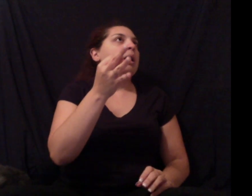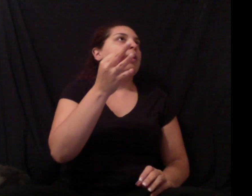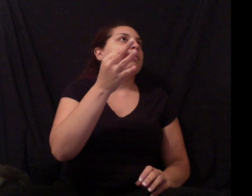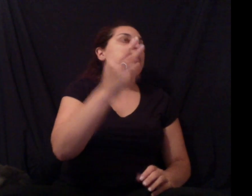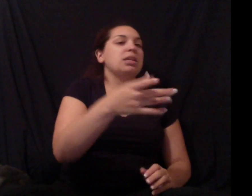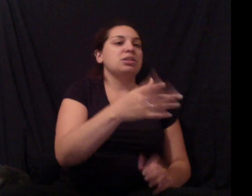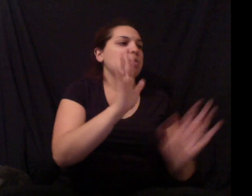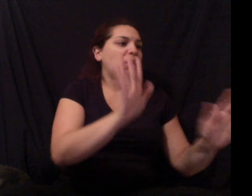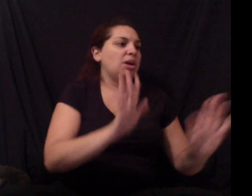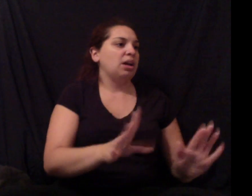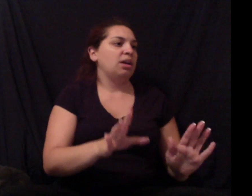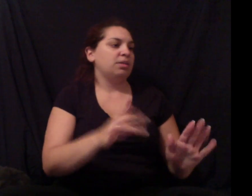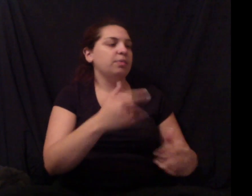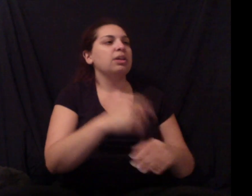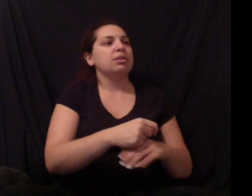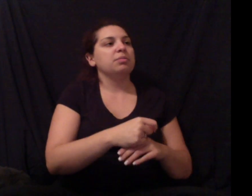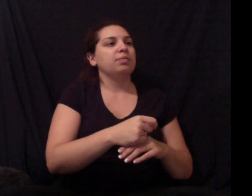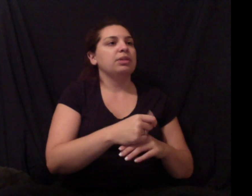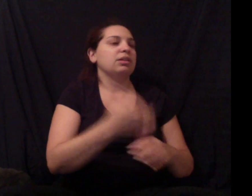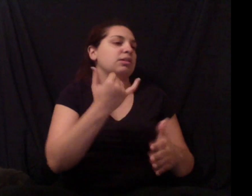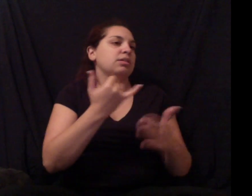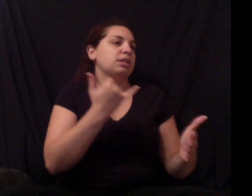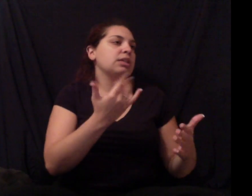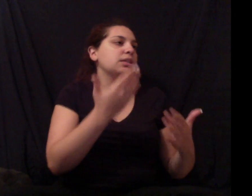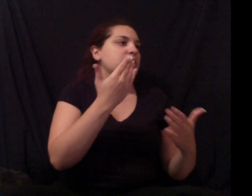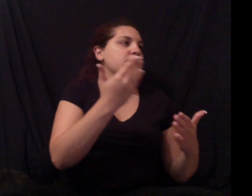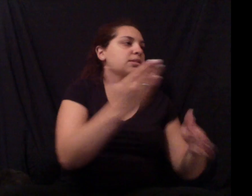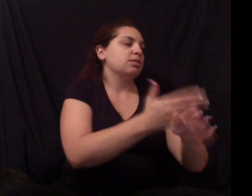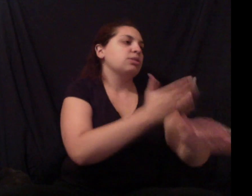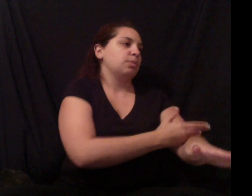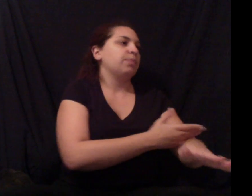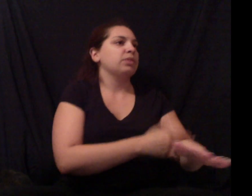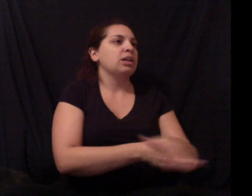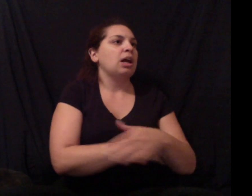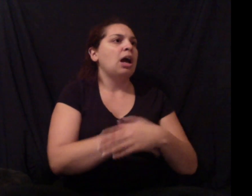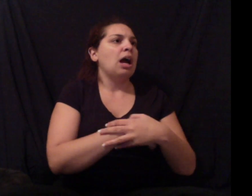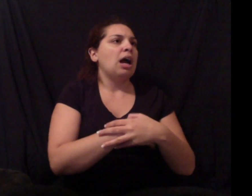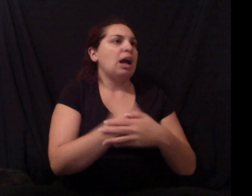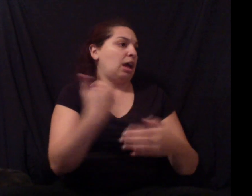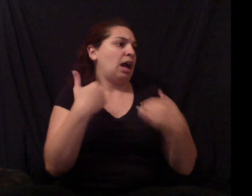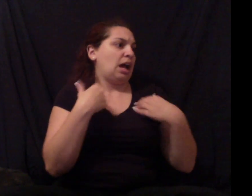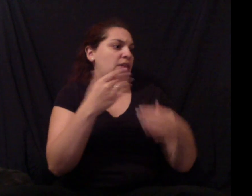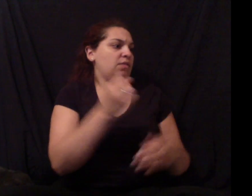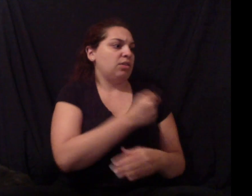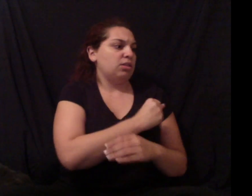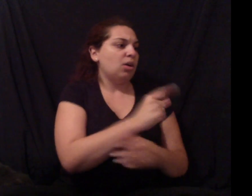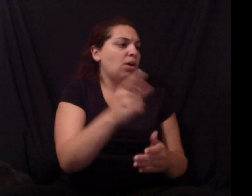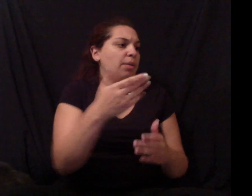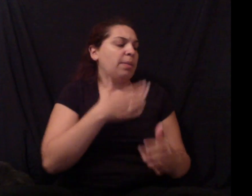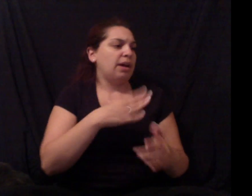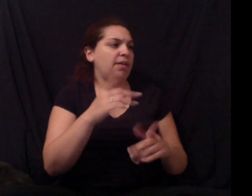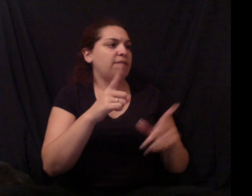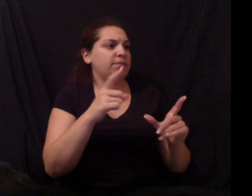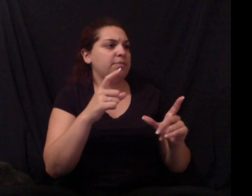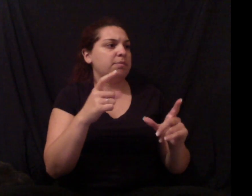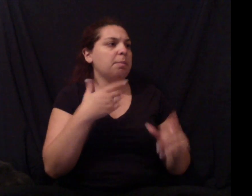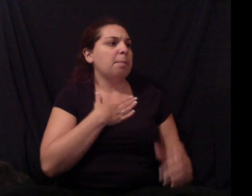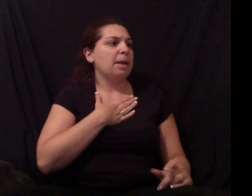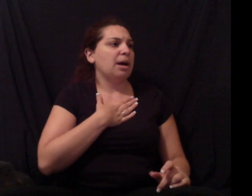one. And there were complaints. So it kind of became a game where people would look and see which frame Charles would show up in.